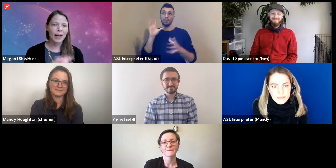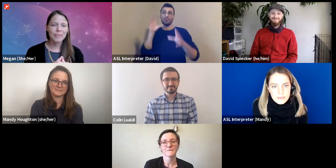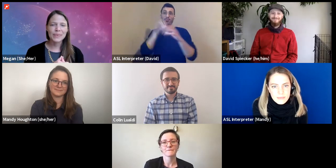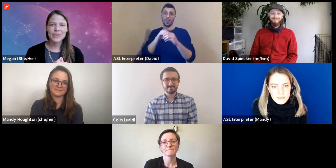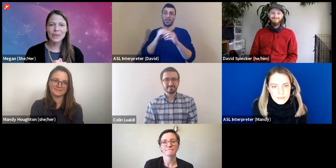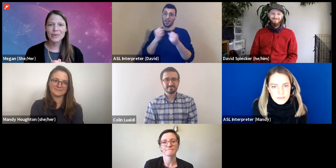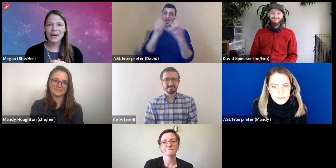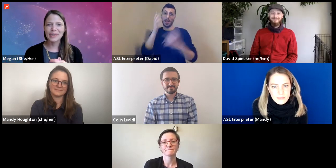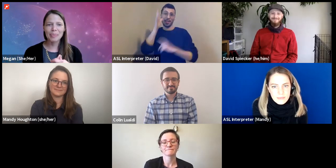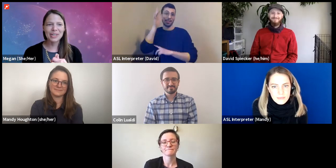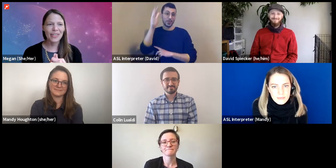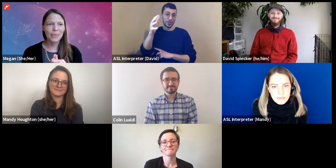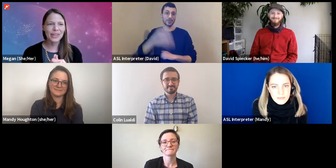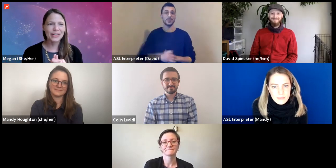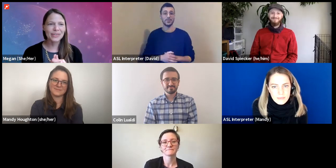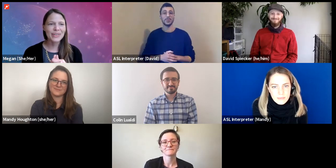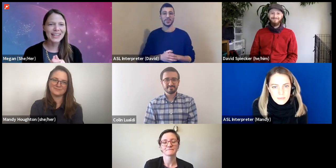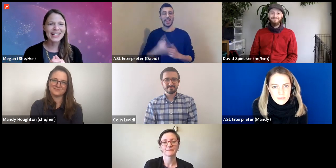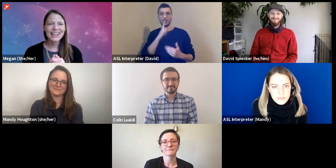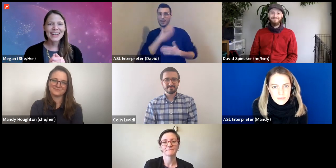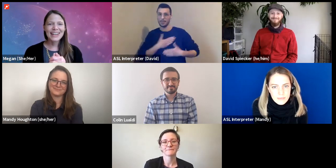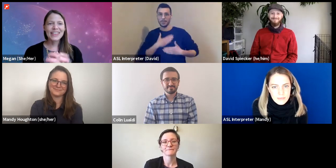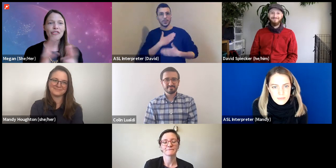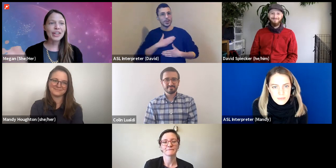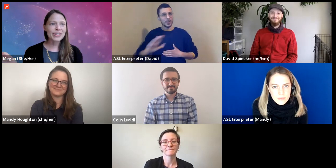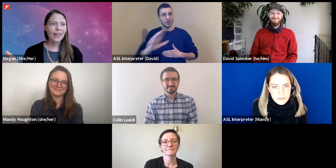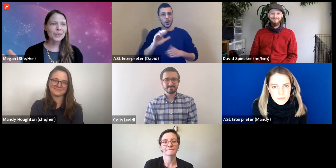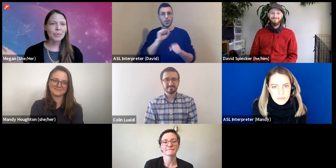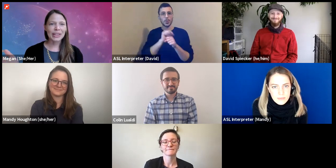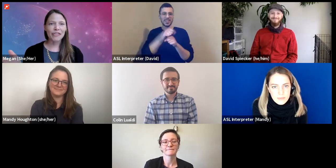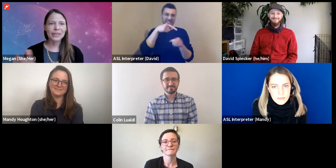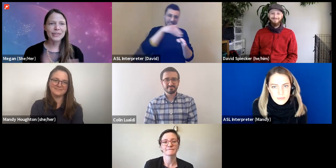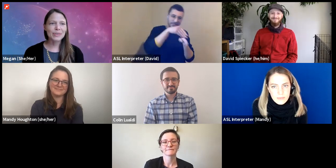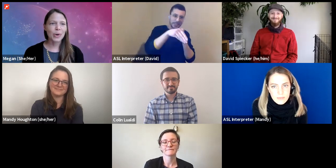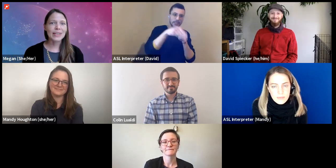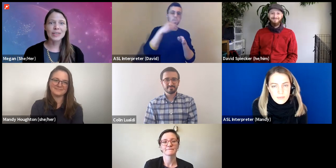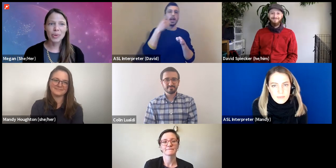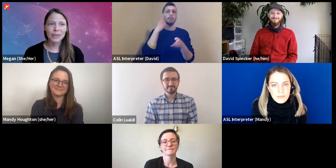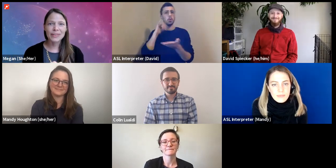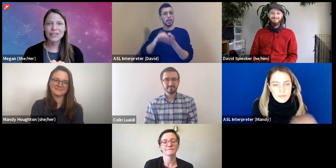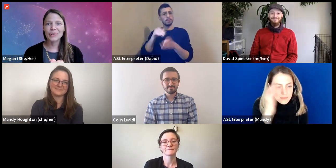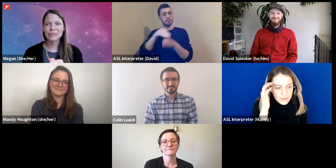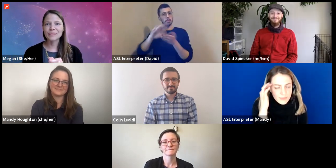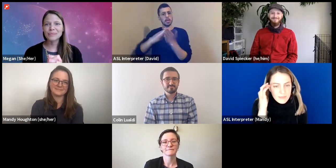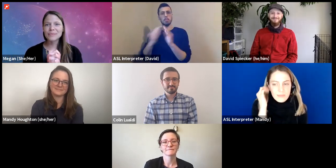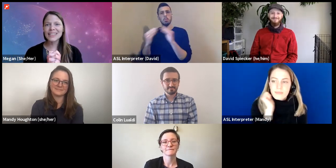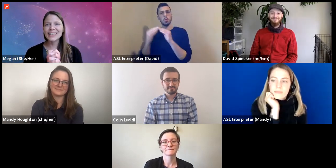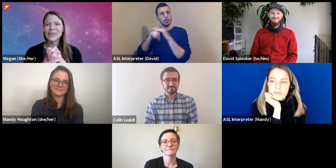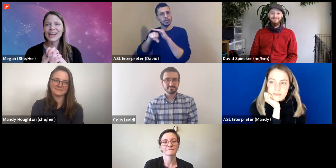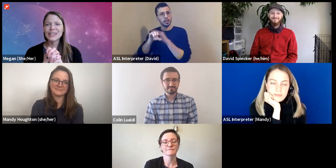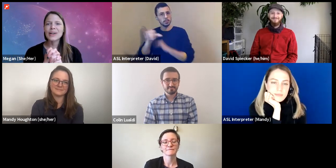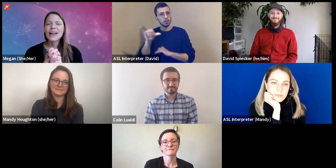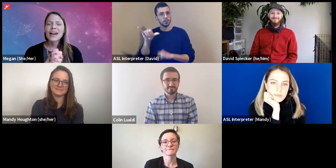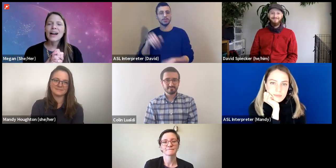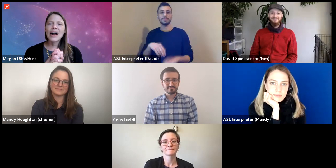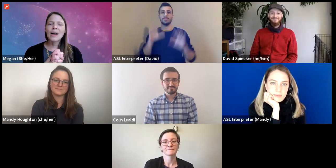future. So I really appreciate all the work that you're doing in the field and also to make the field more accessible too. That's